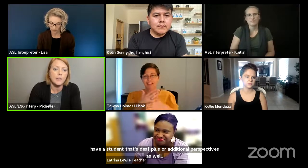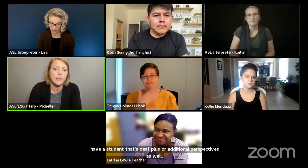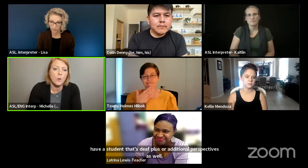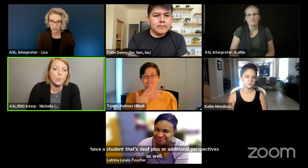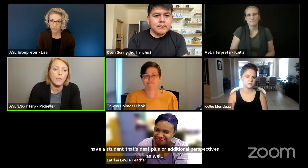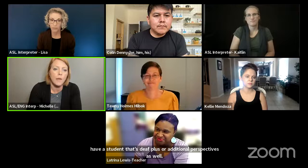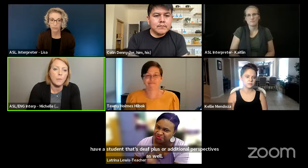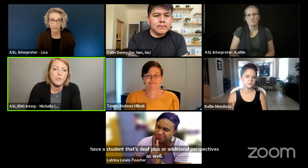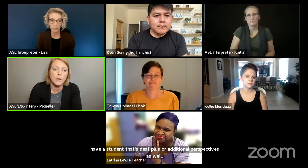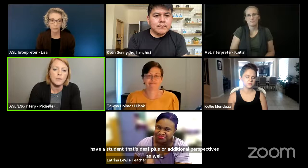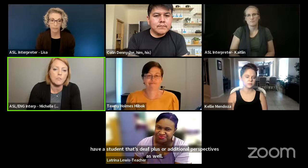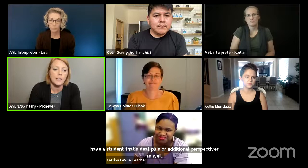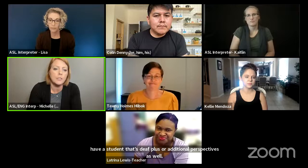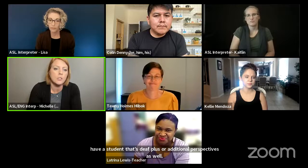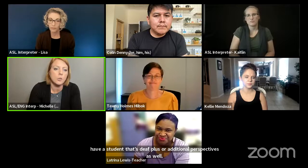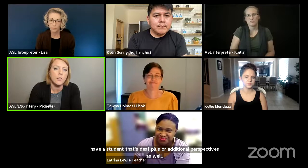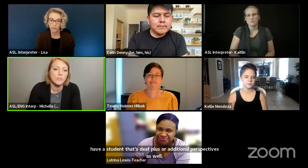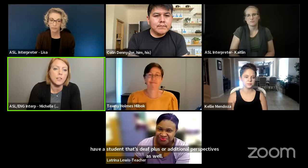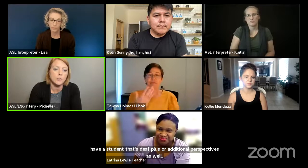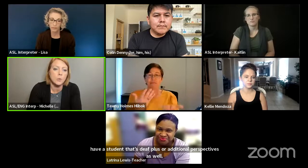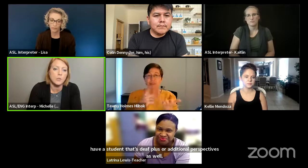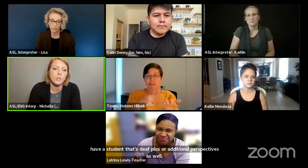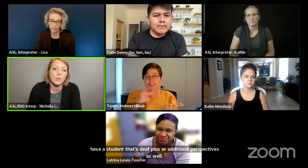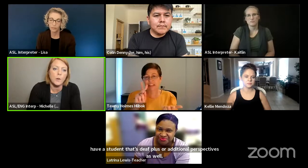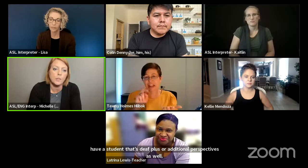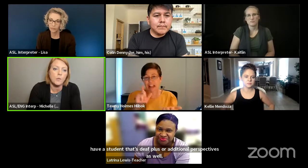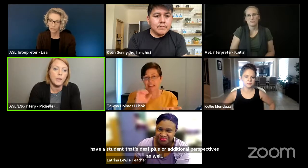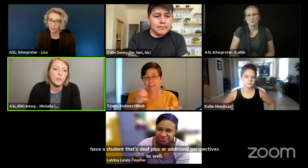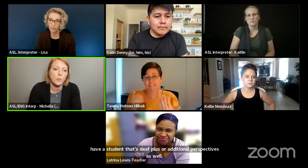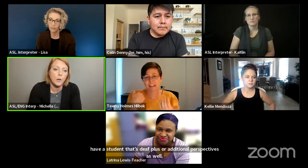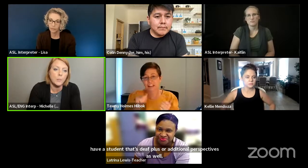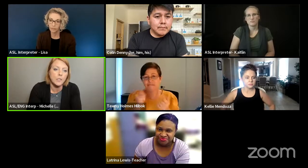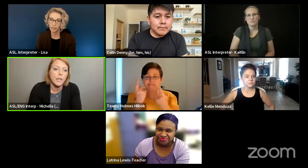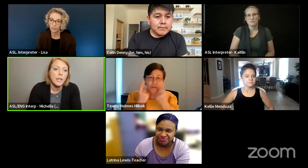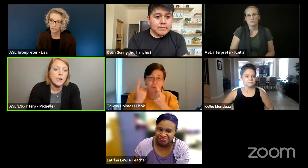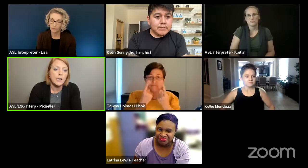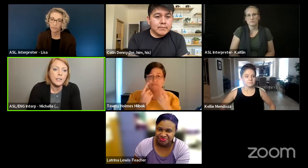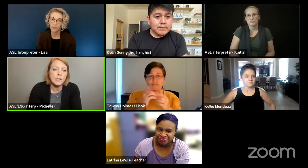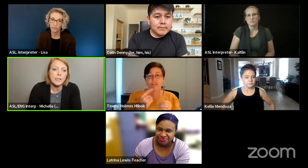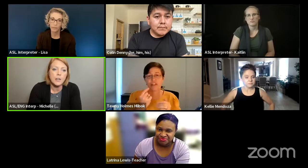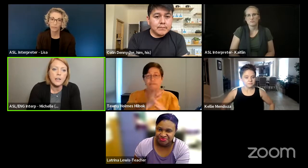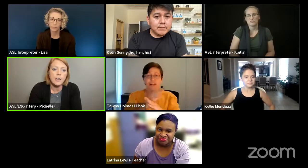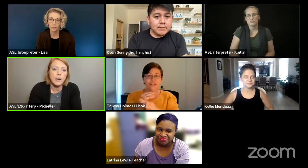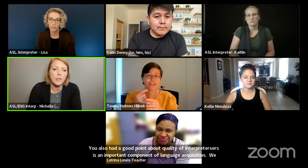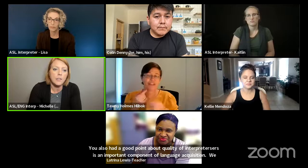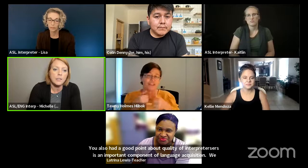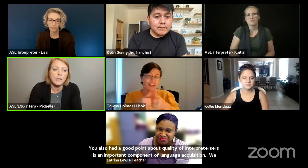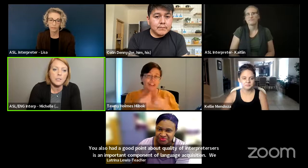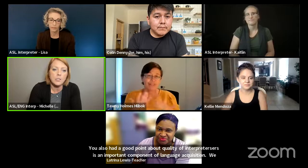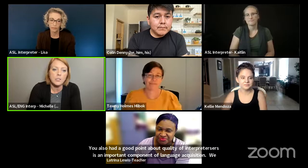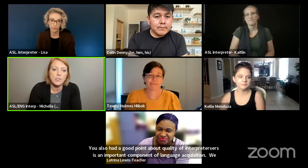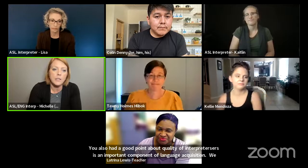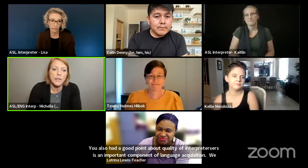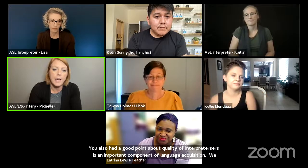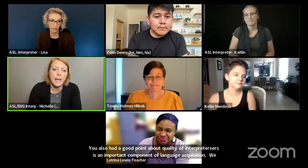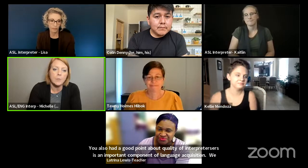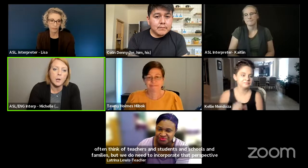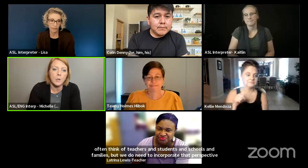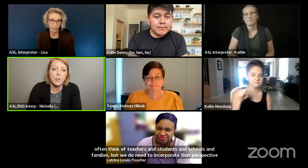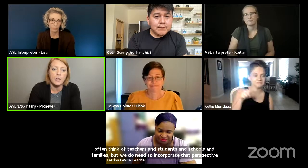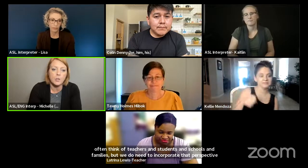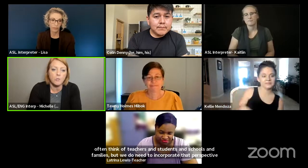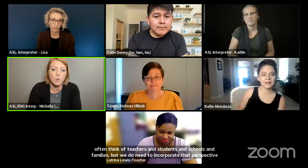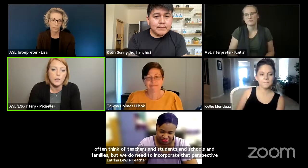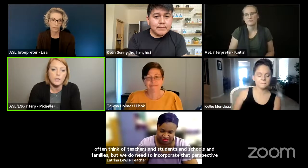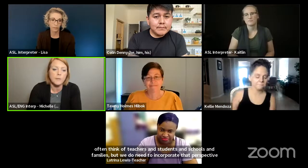do need to incorporate that perspective related to qualified interpreters as well. So thank you very much. Kelly, is there any other considerations you'd like to add